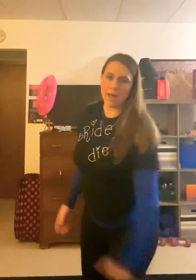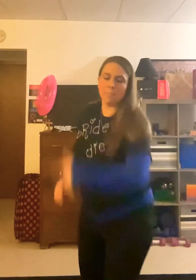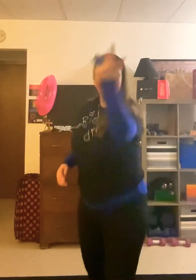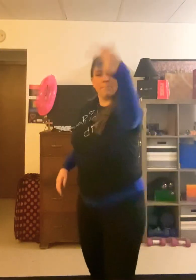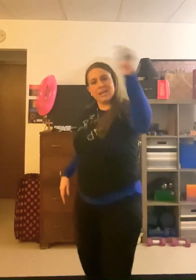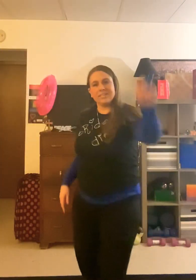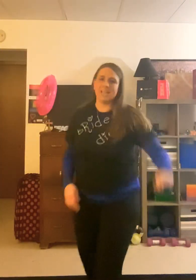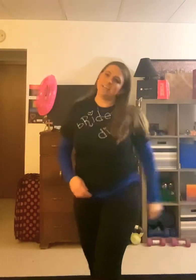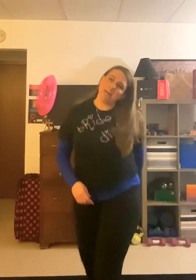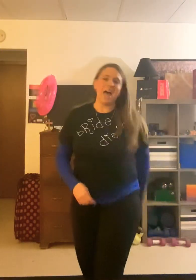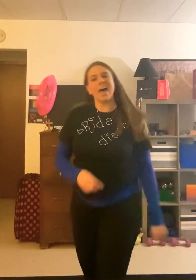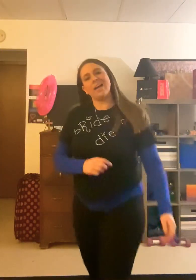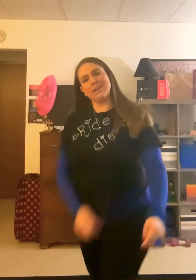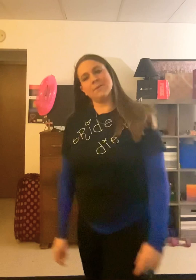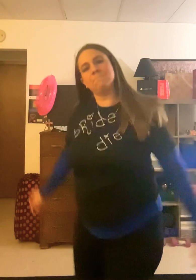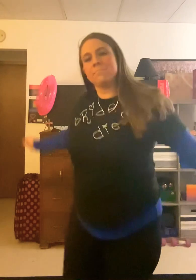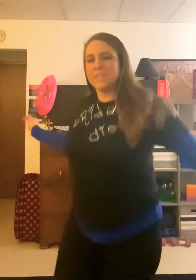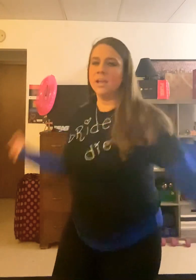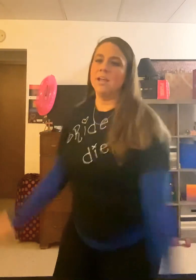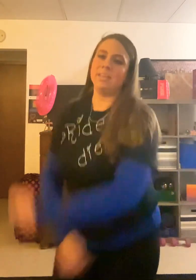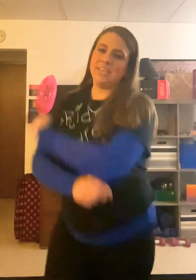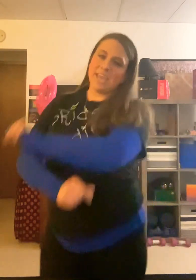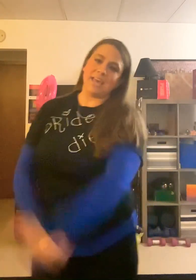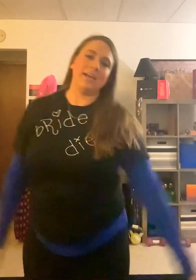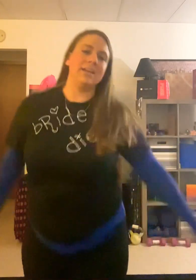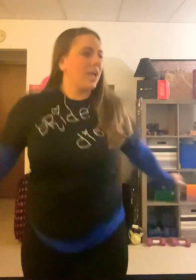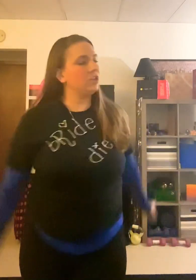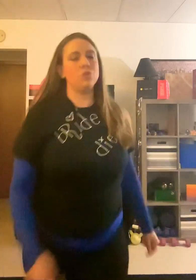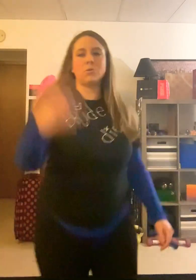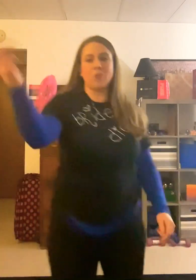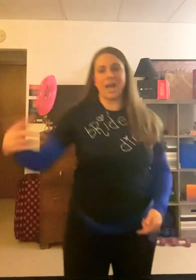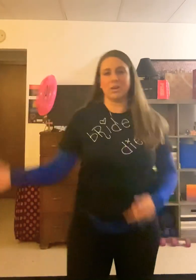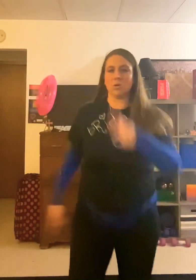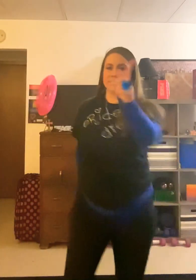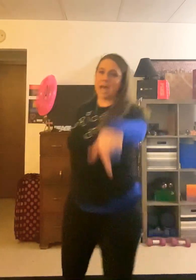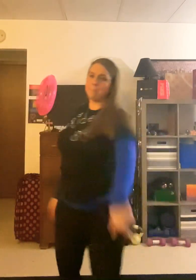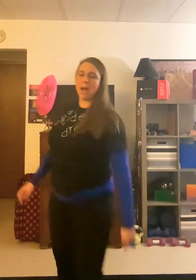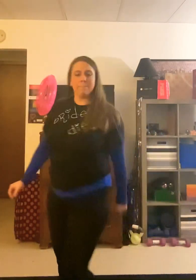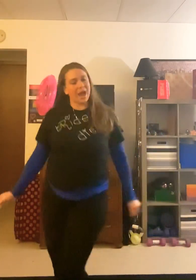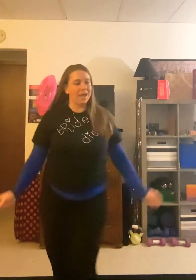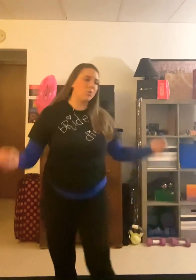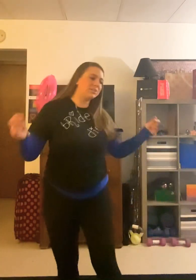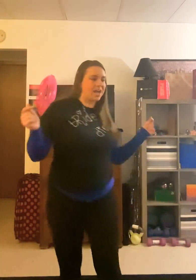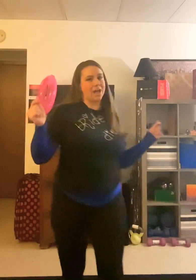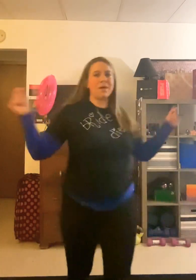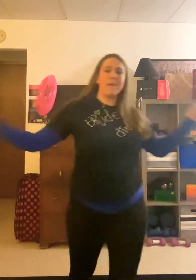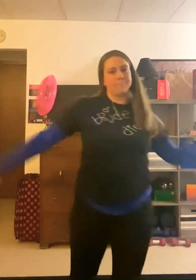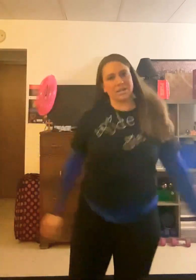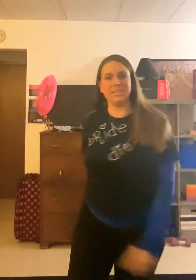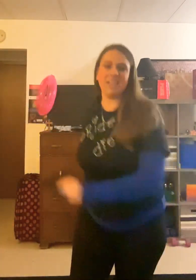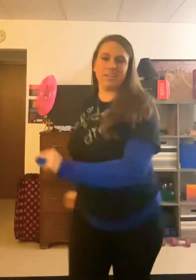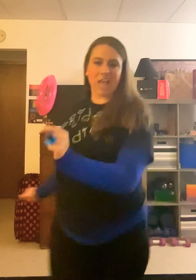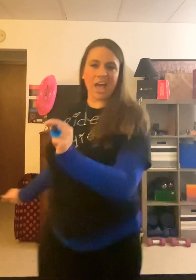My Bonnie and Clyde. Yeah. You my ride or die, my bride or die, my bunny and